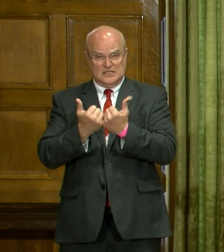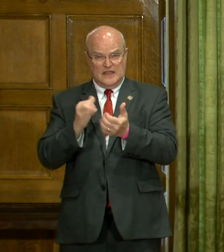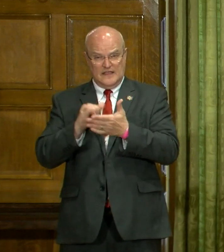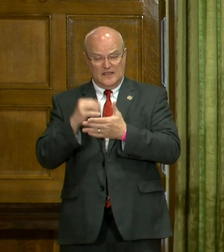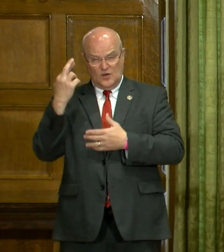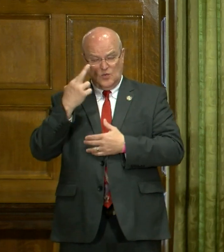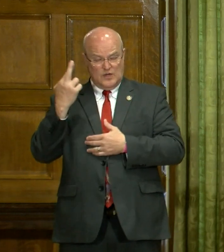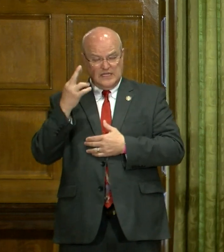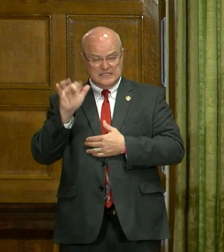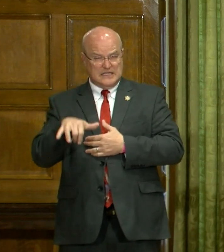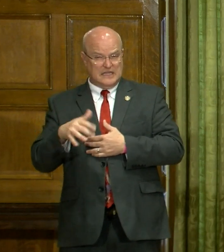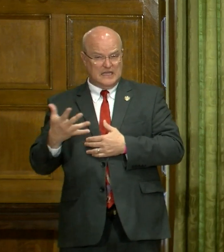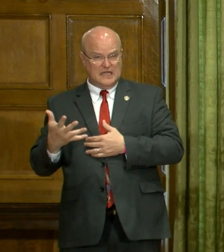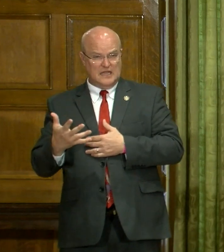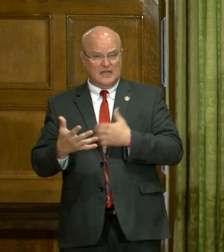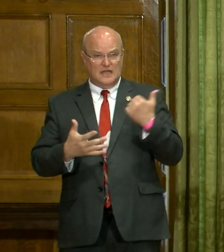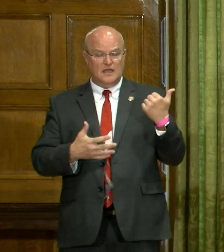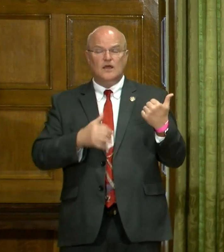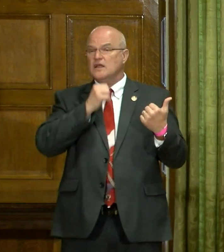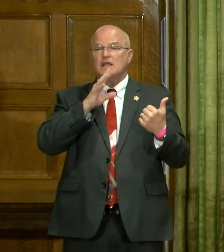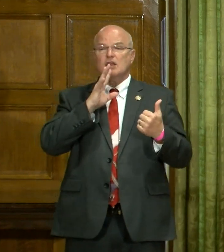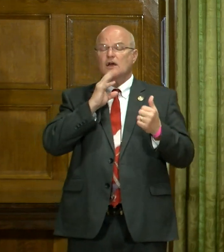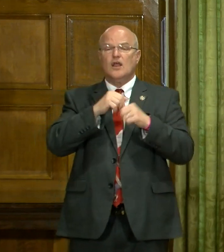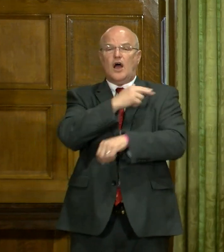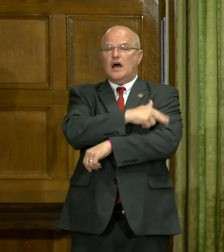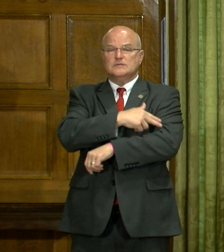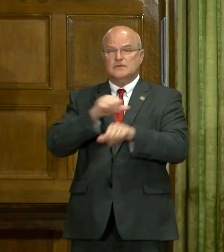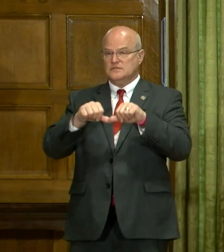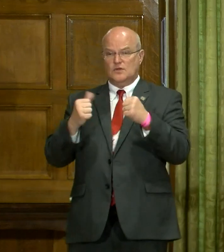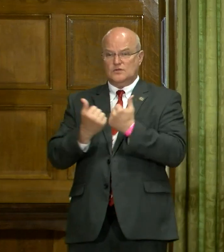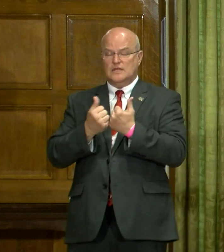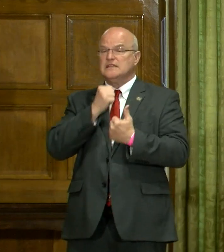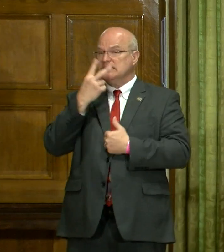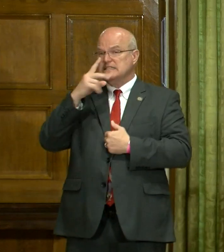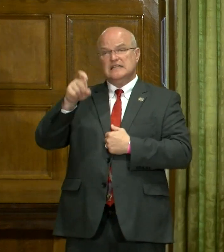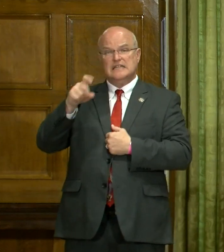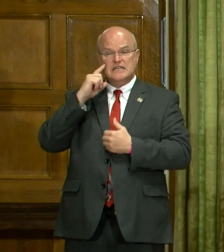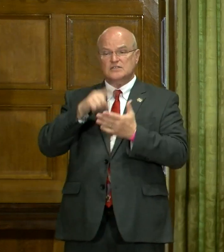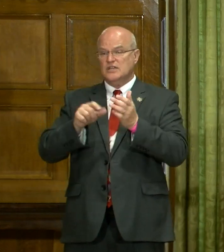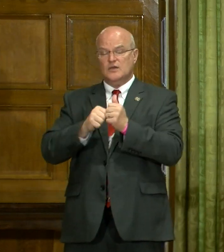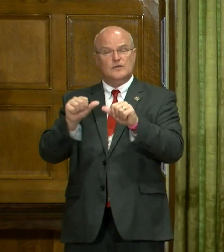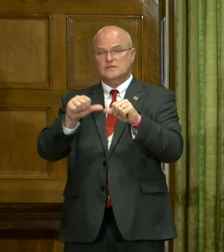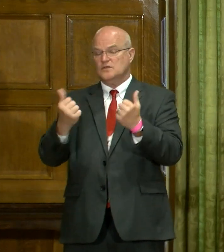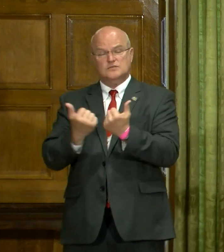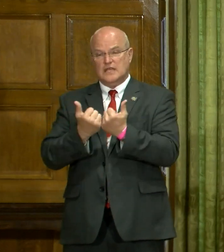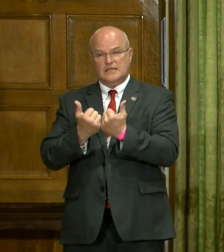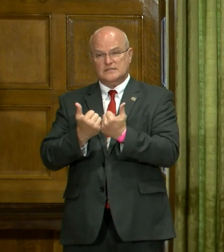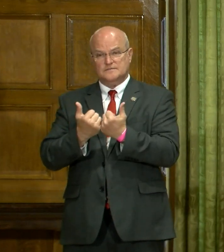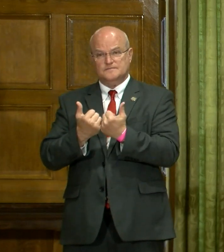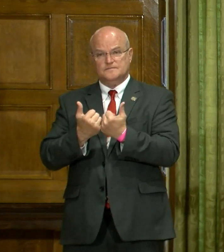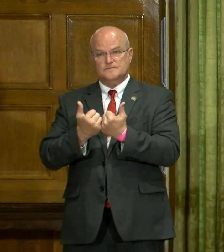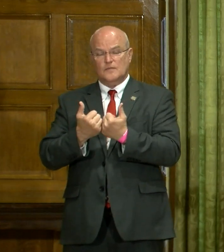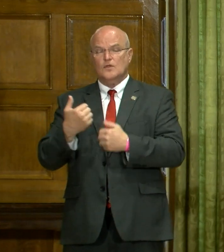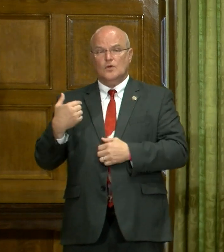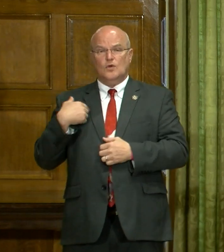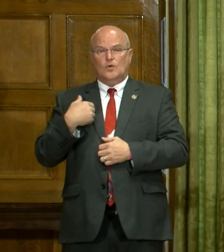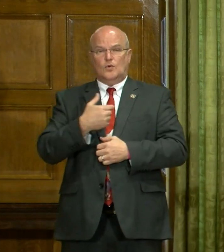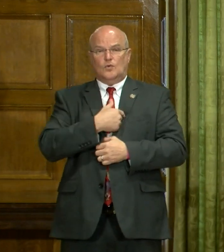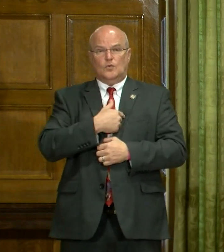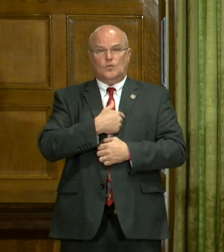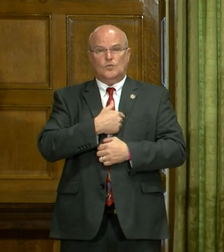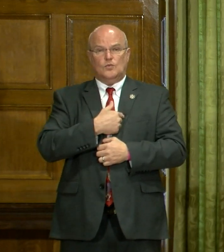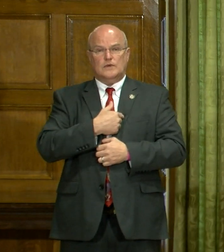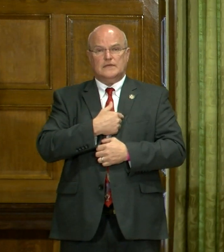is there a reason that we didn't check with the hospital association, didn't see a need to check with the association. I